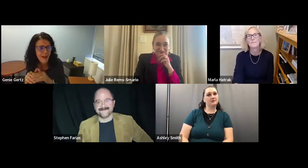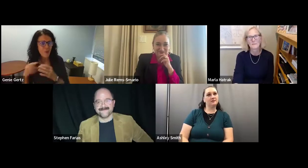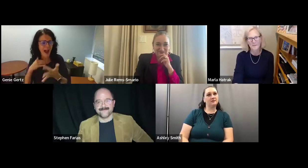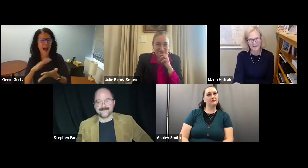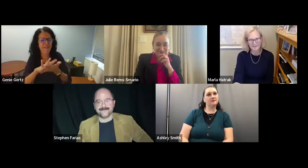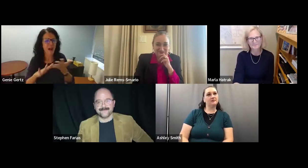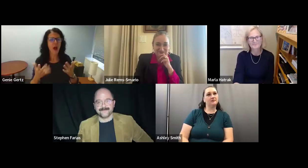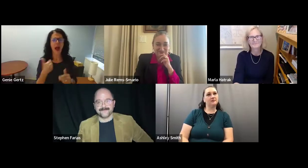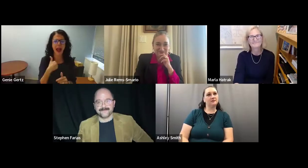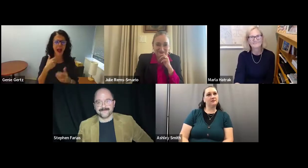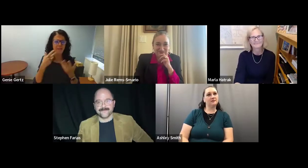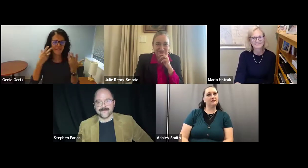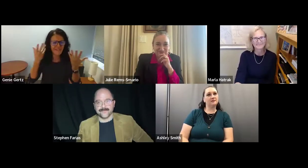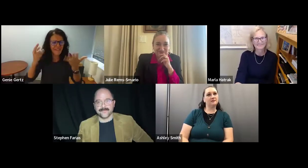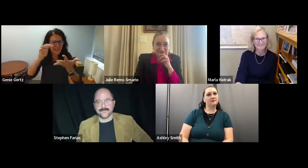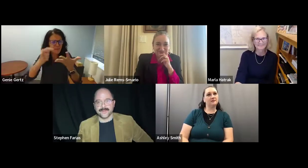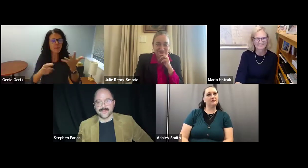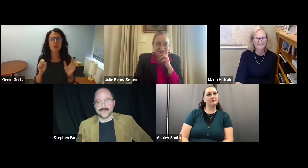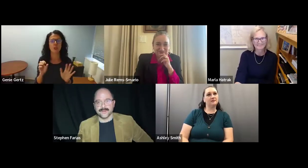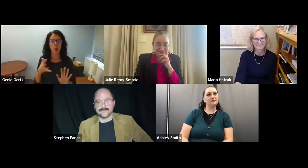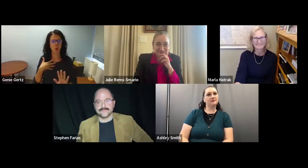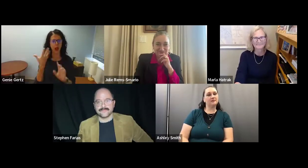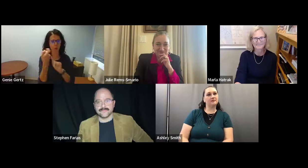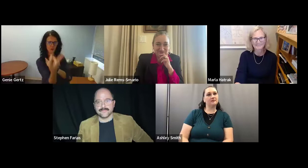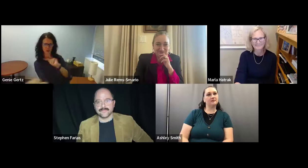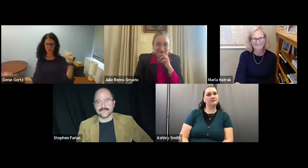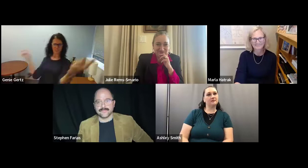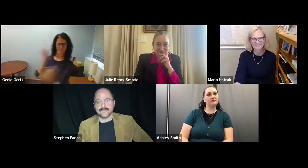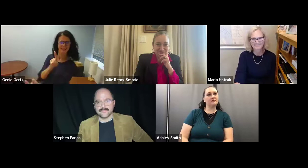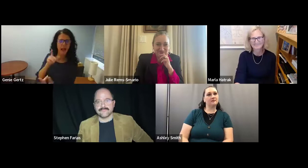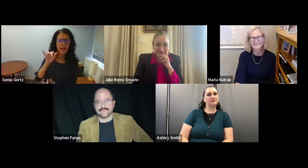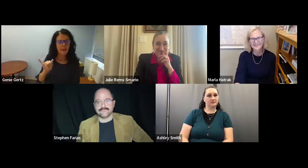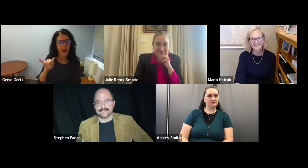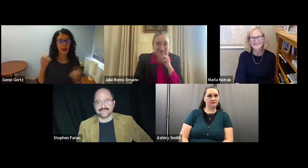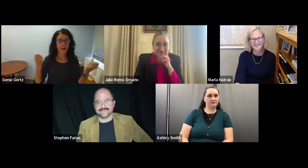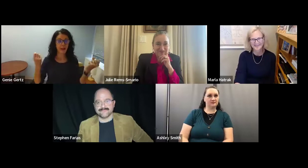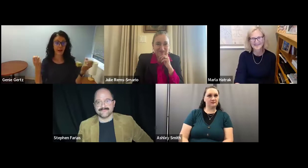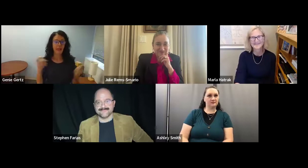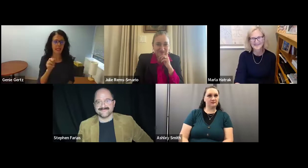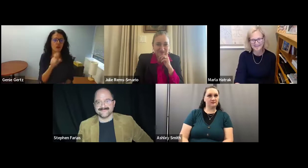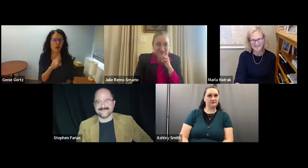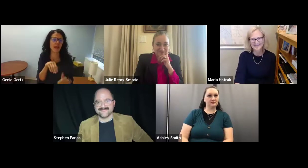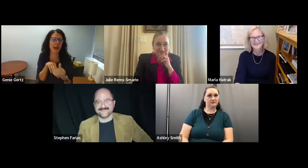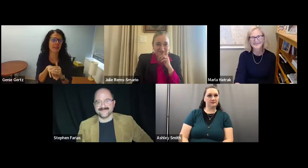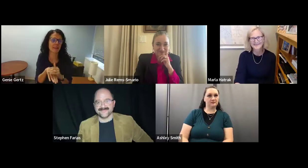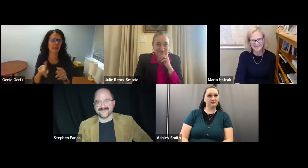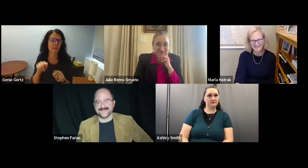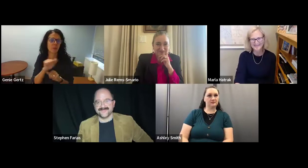as spoken language is. And same as tactile, right? Everybody should have access. We should turn the tables and